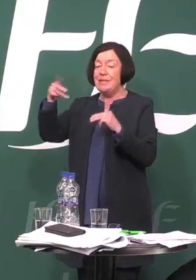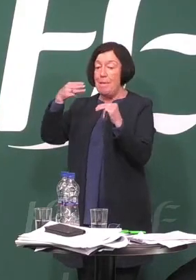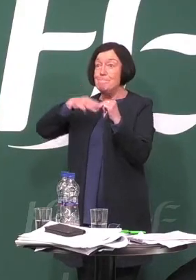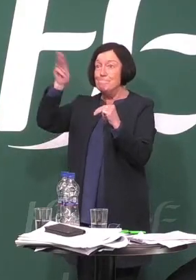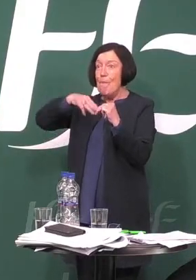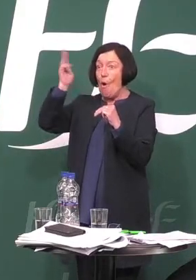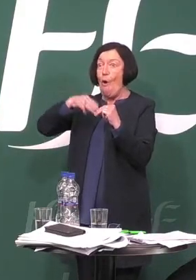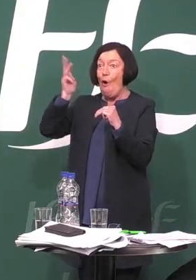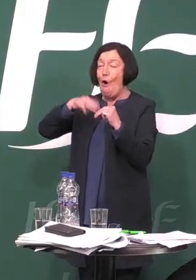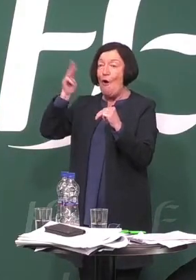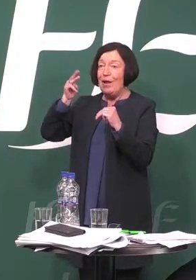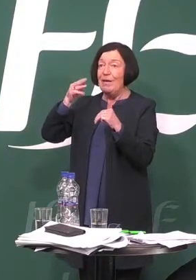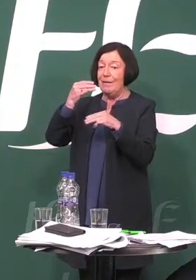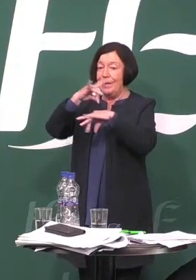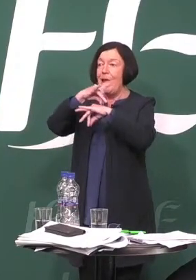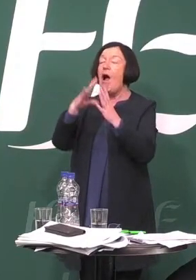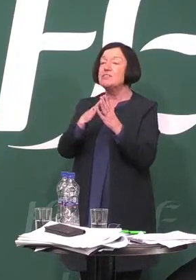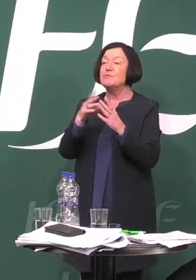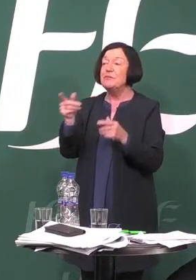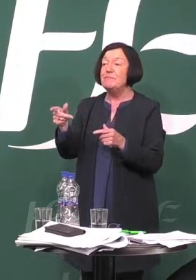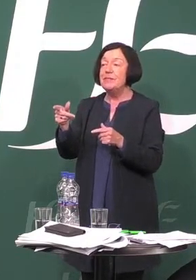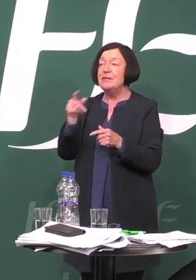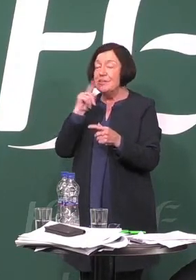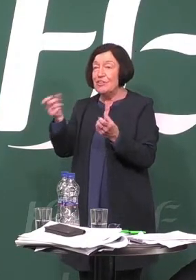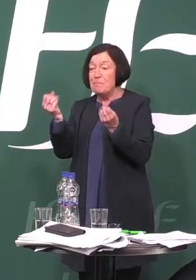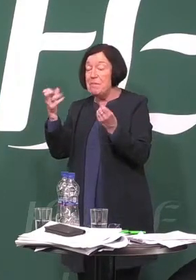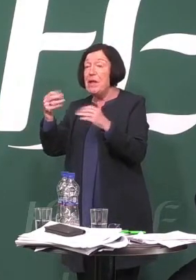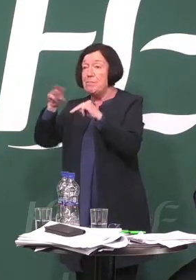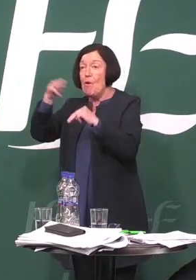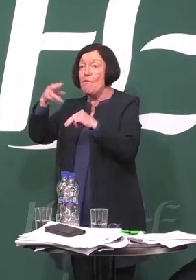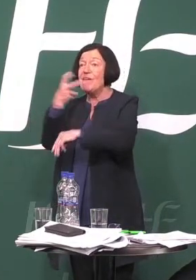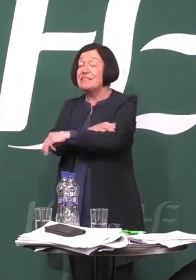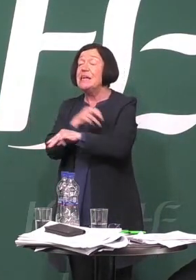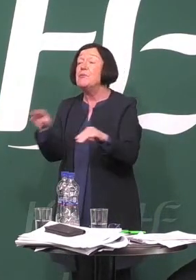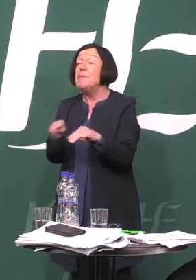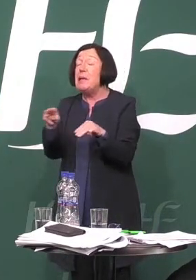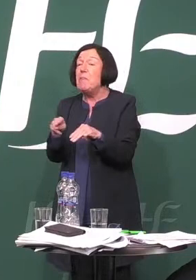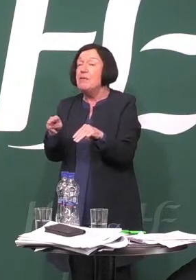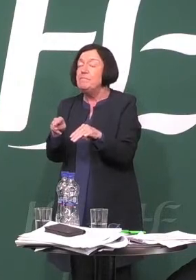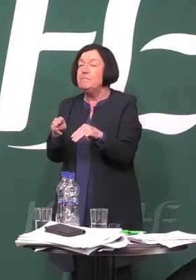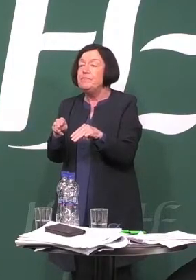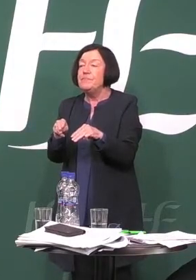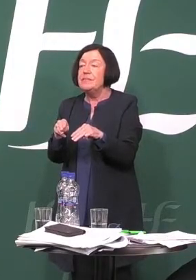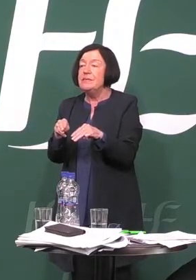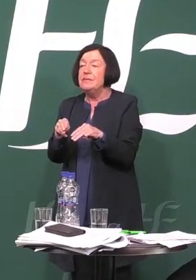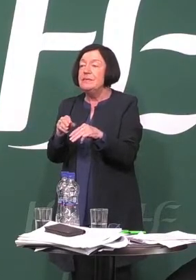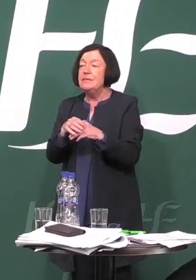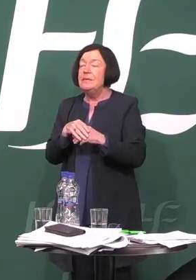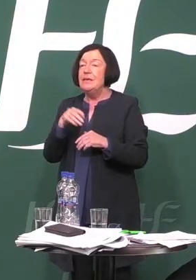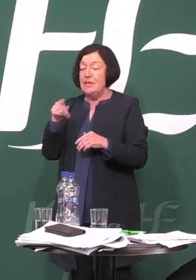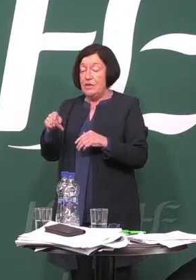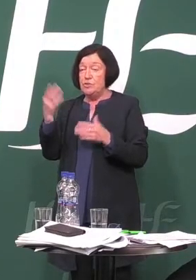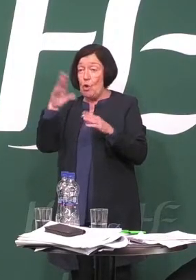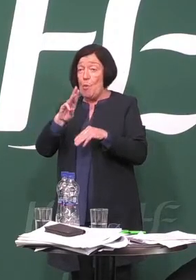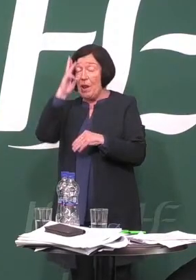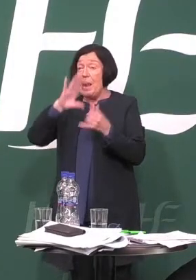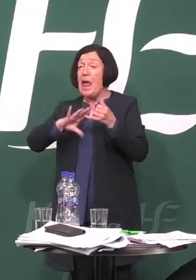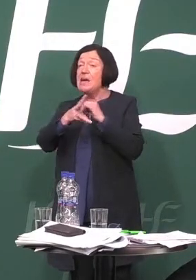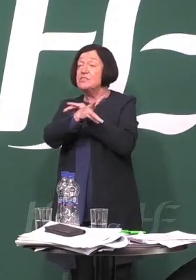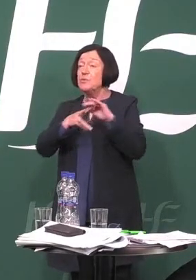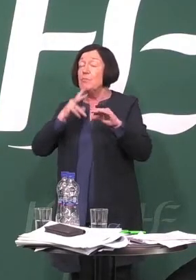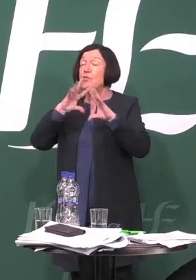more of them in hospital because there's actually many, many more vaccinated people. But I think I showed this slide last week, but the